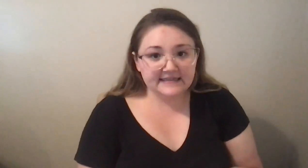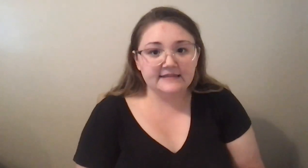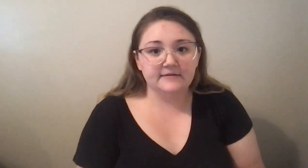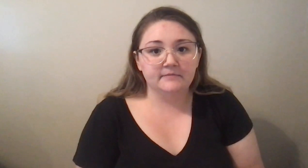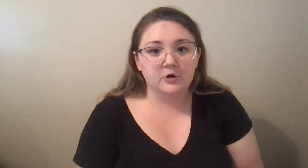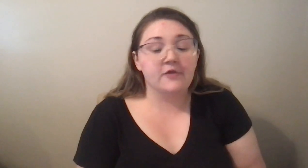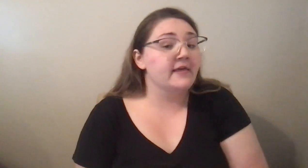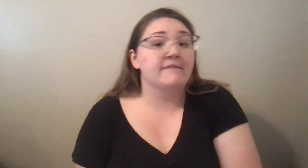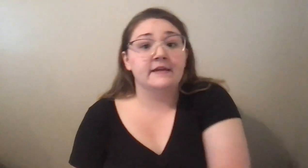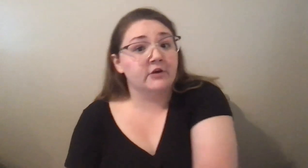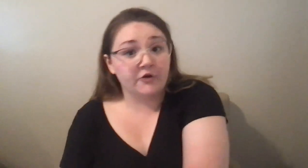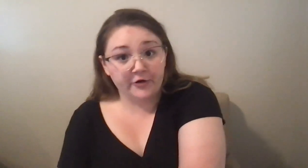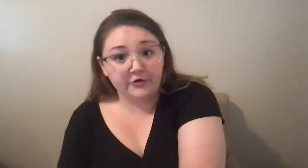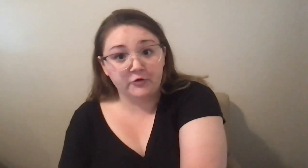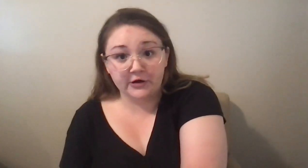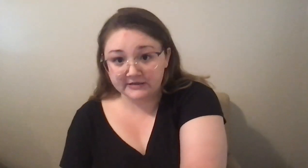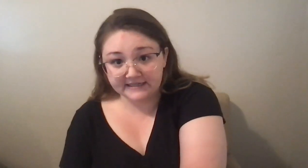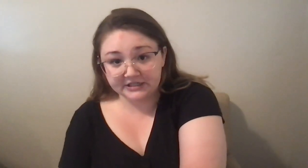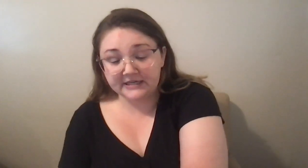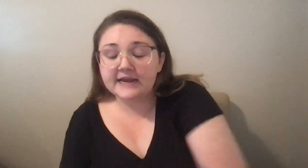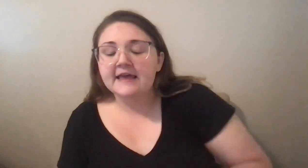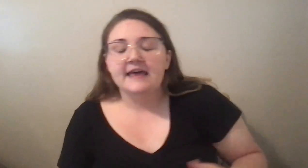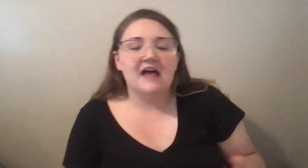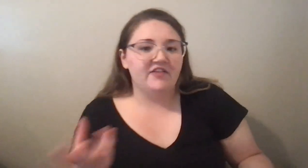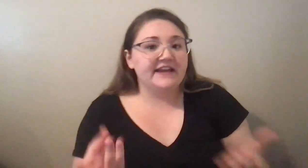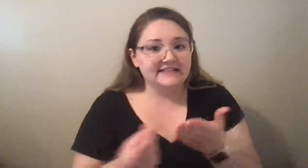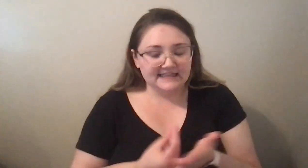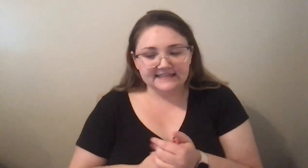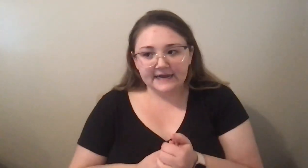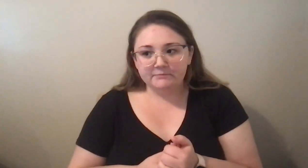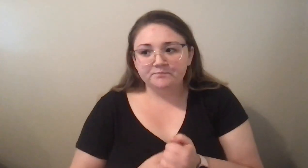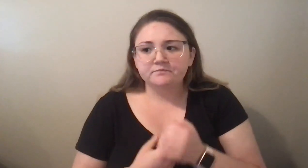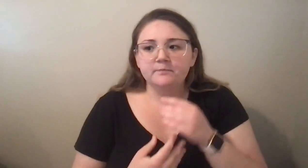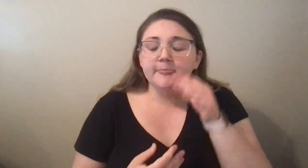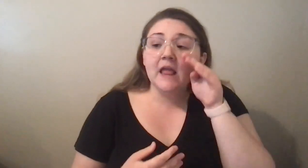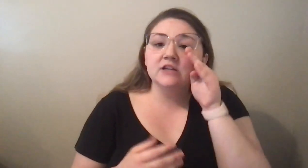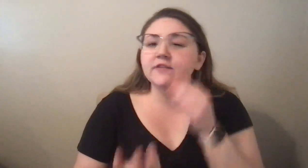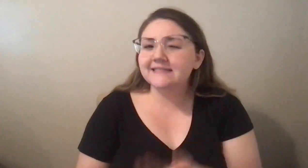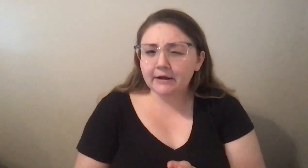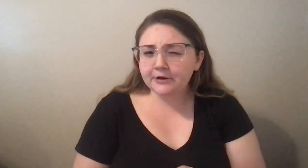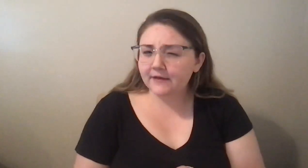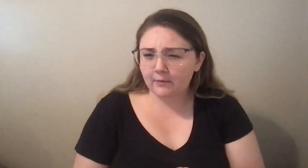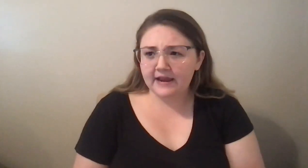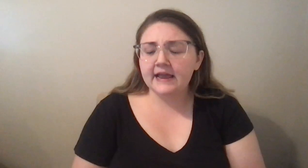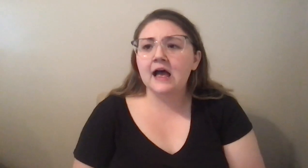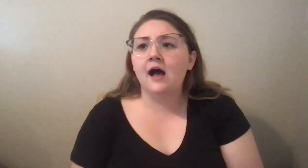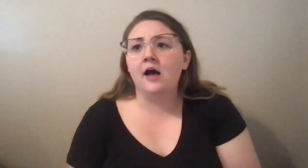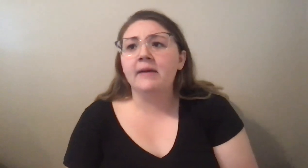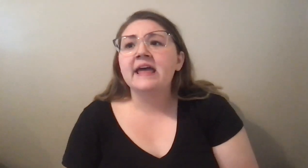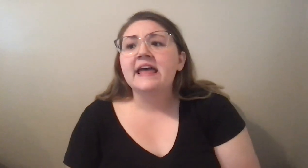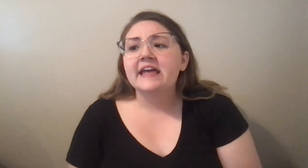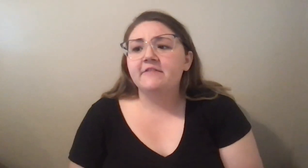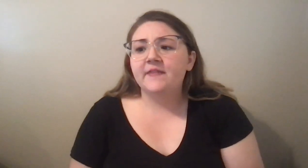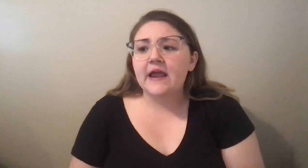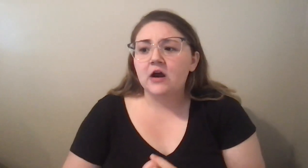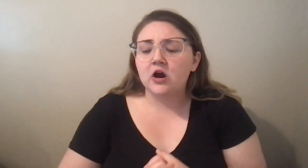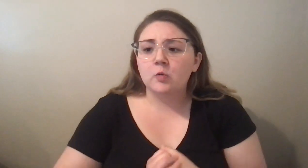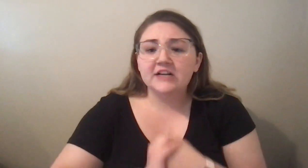video that I send them or that they record during our session, and then they can see the sign. So that's how I do that way. If they